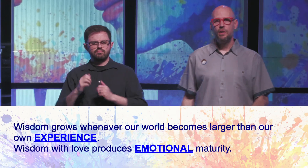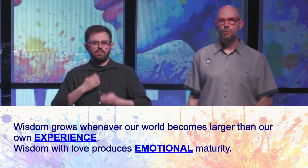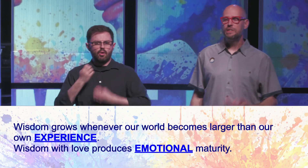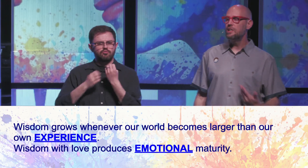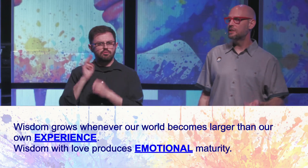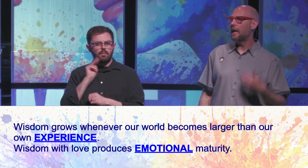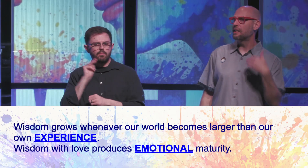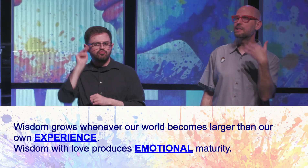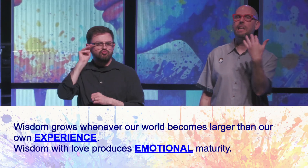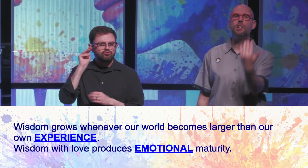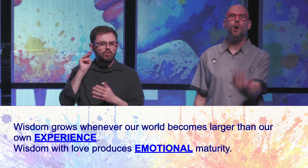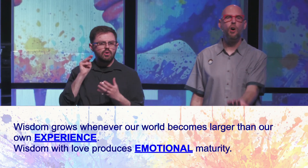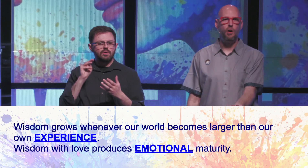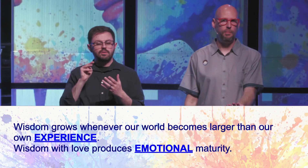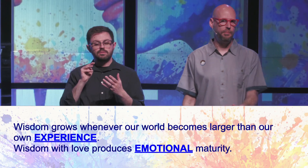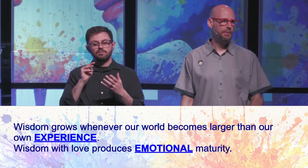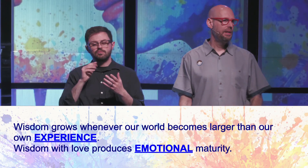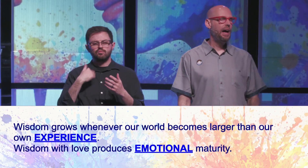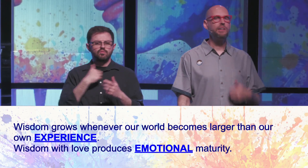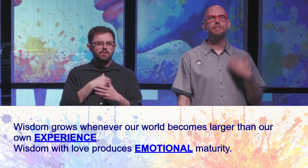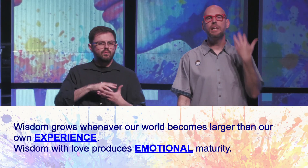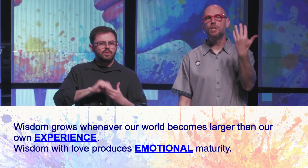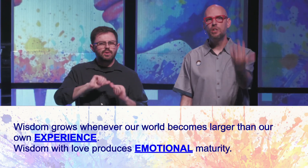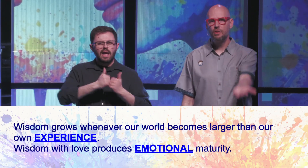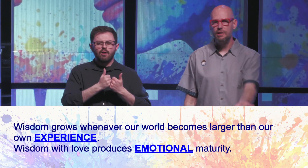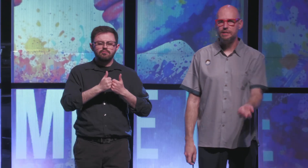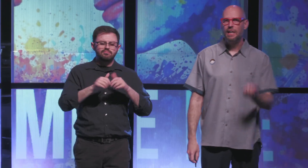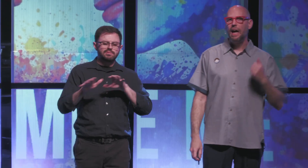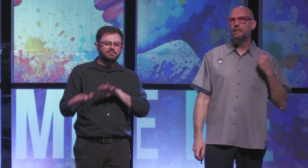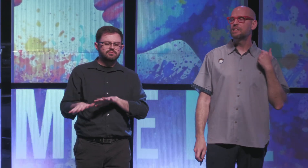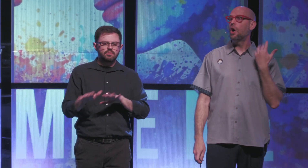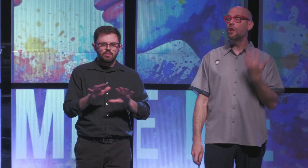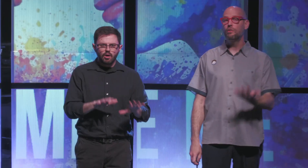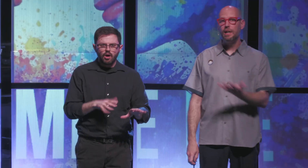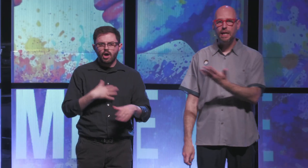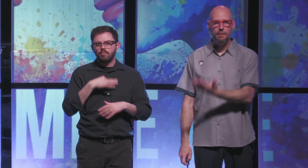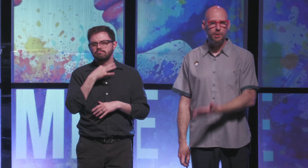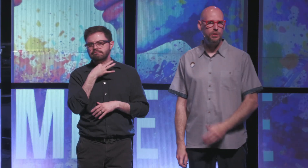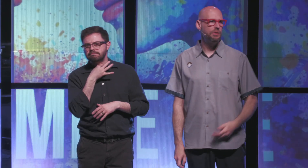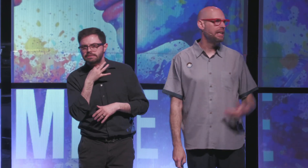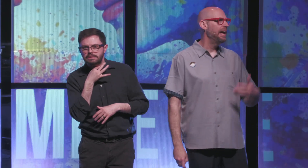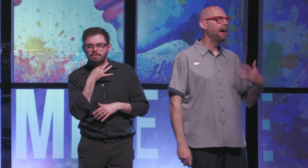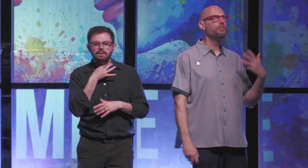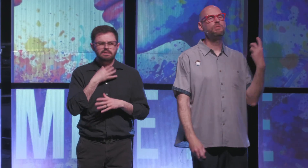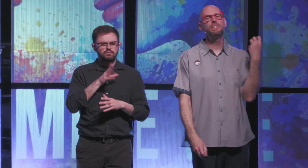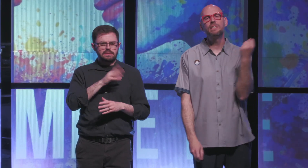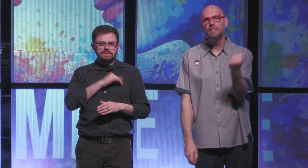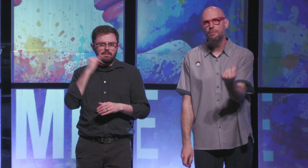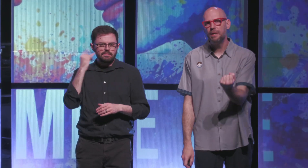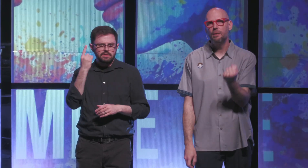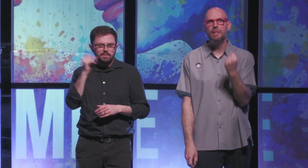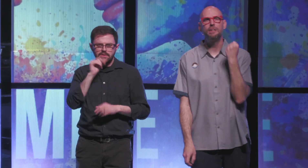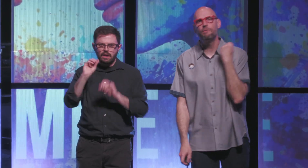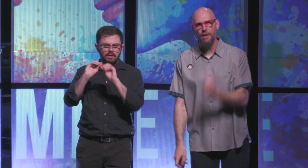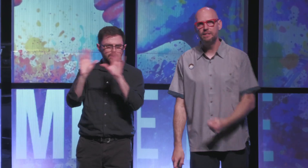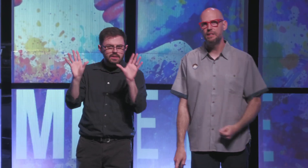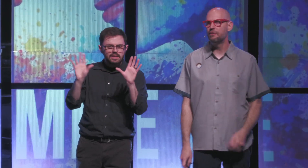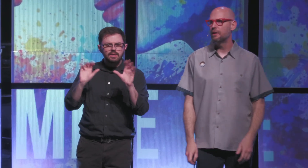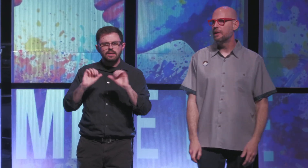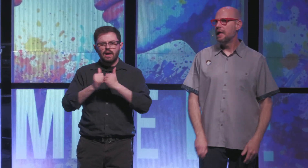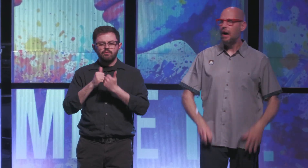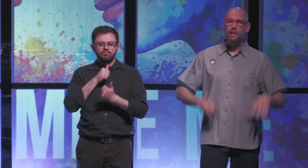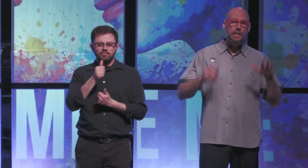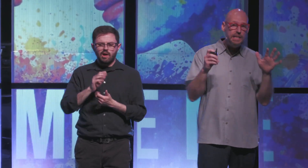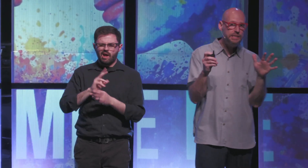love will teach us how to stay calm, how to stay curious, how to tolerate ambiguity, how to resist becoming